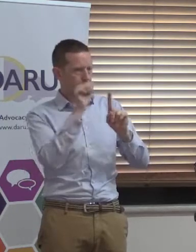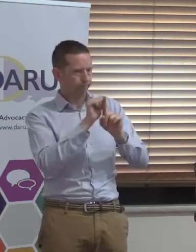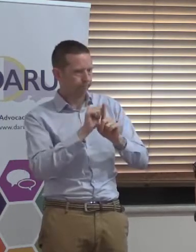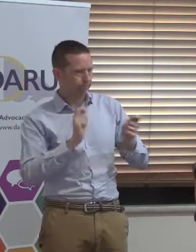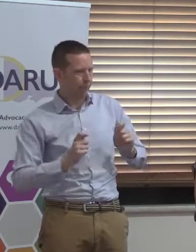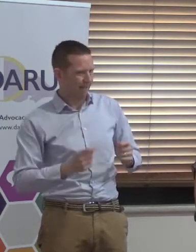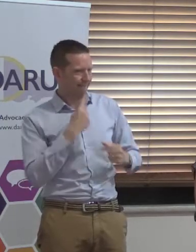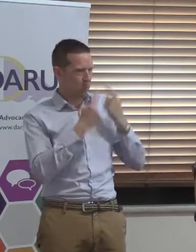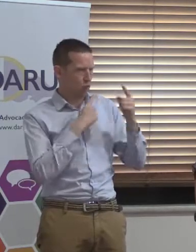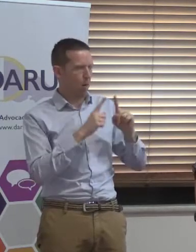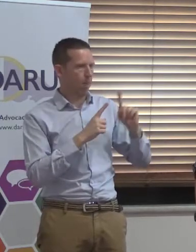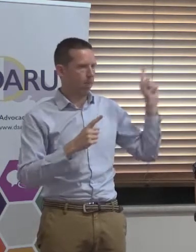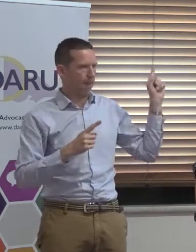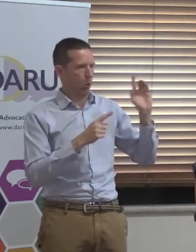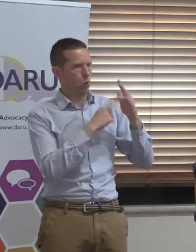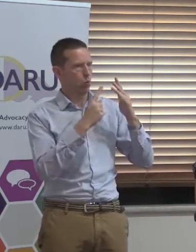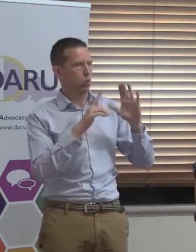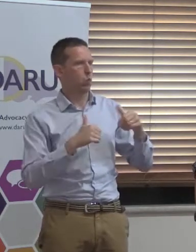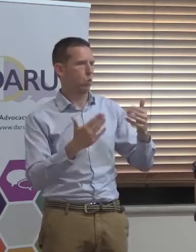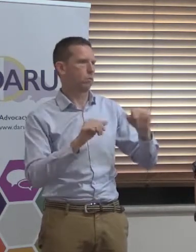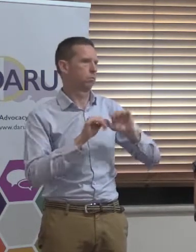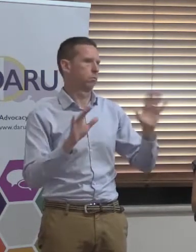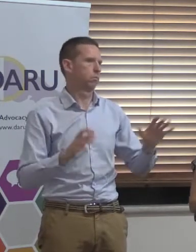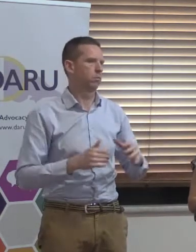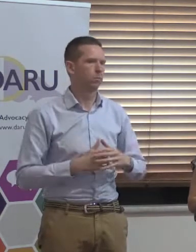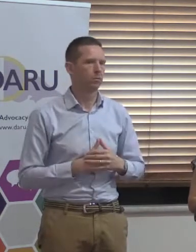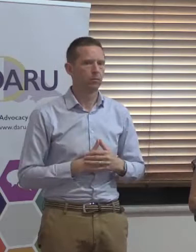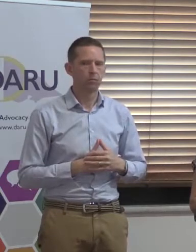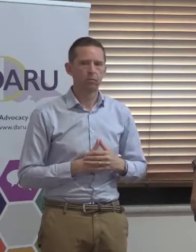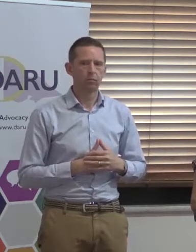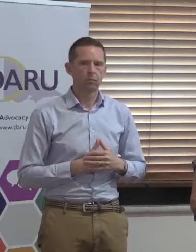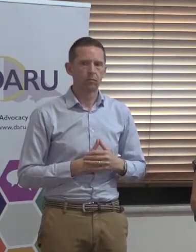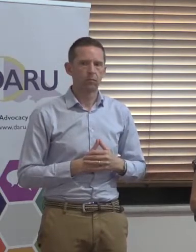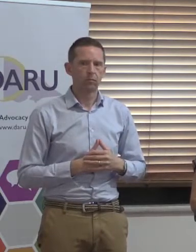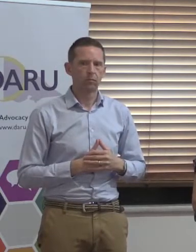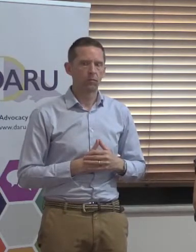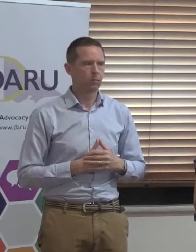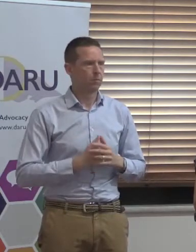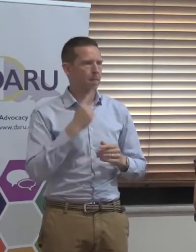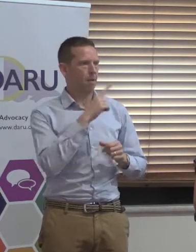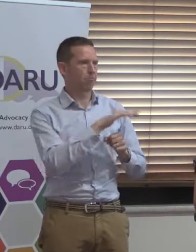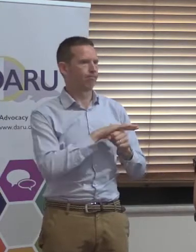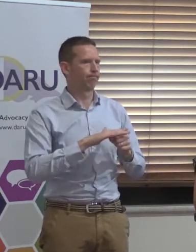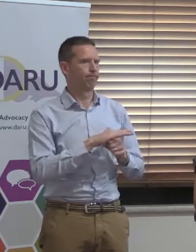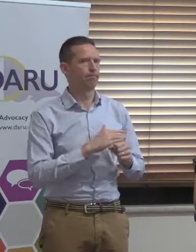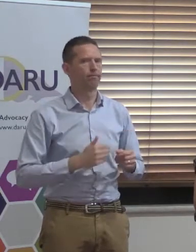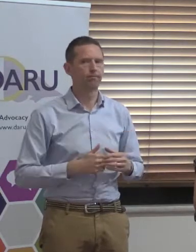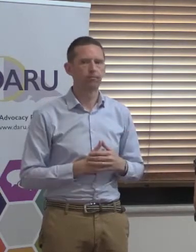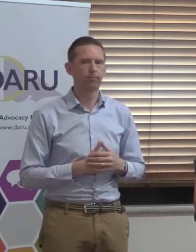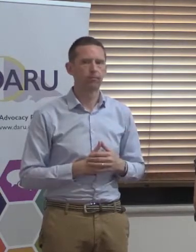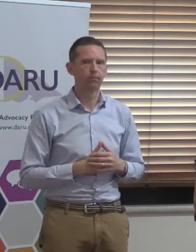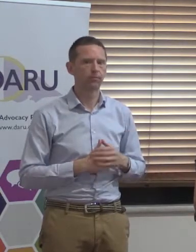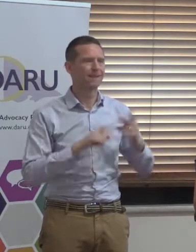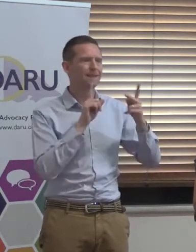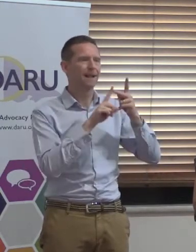information like that, to provide that clarity in that area. The second